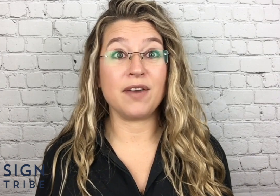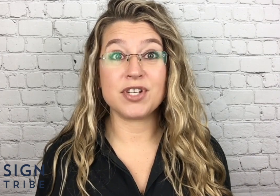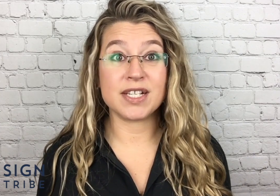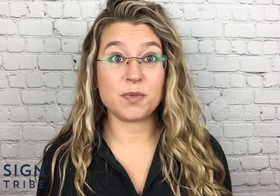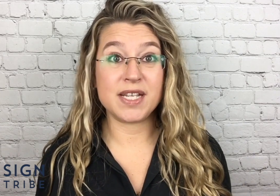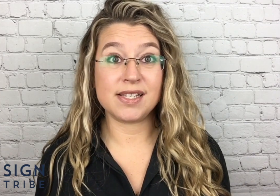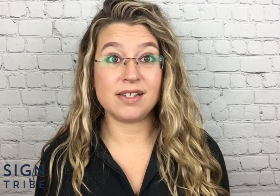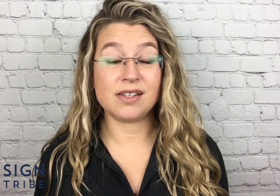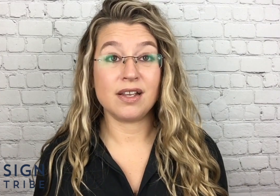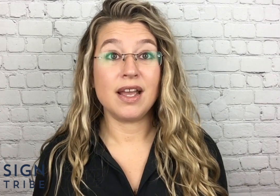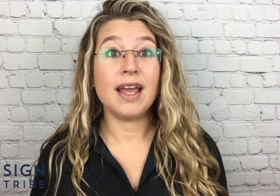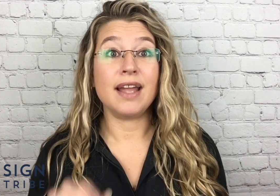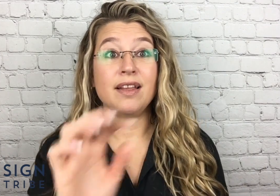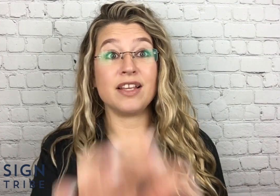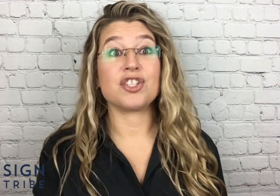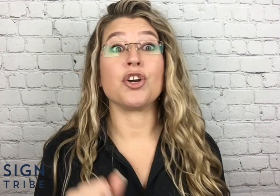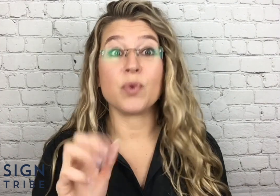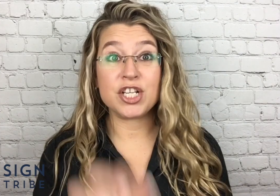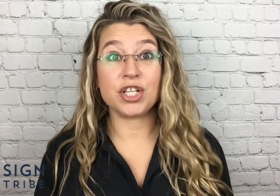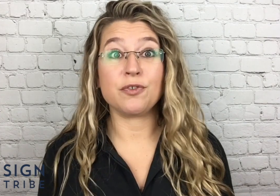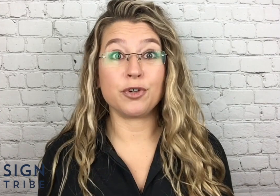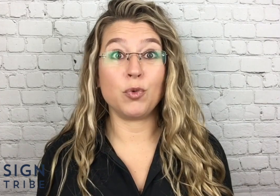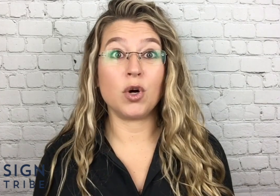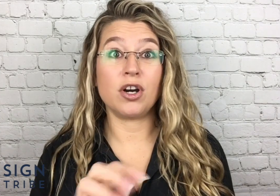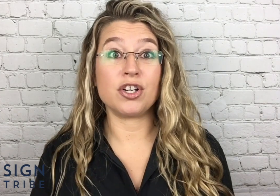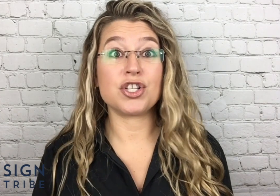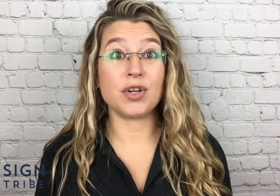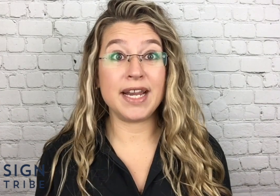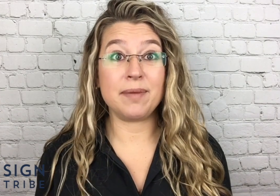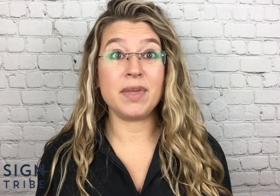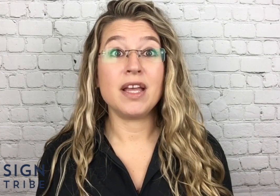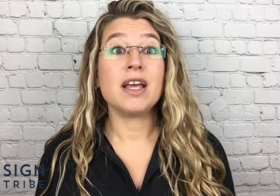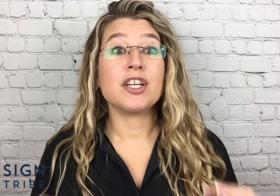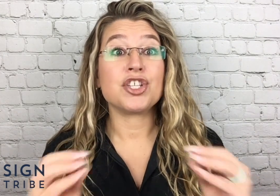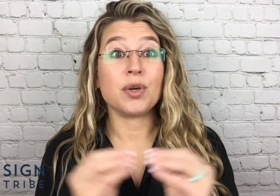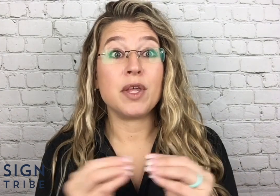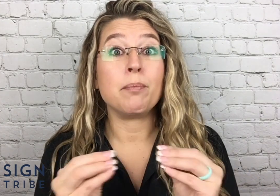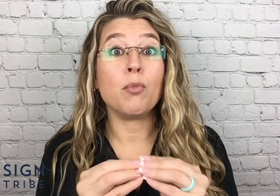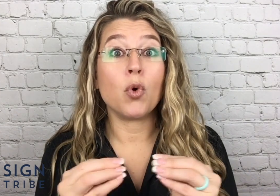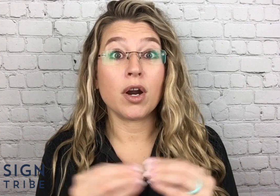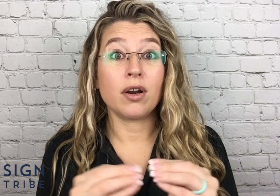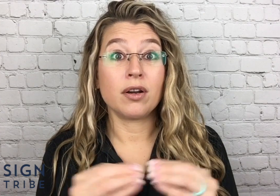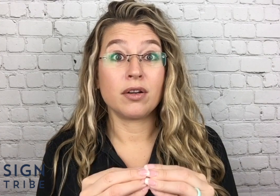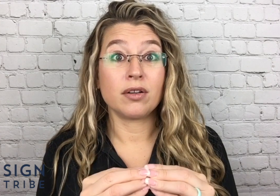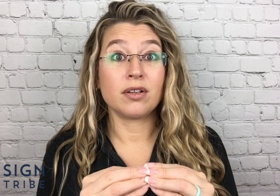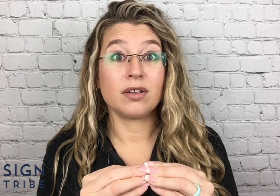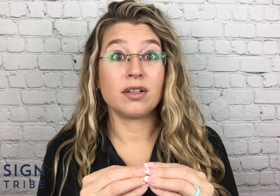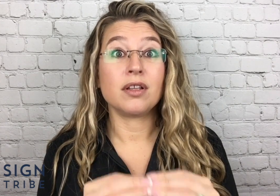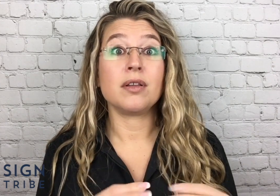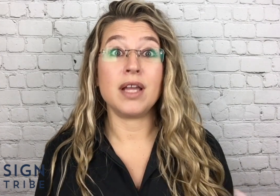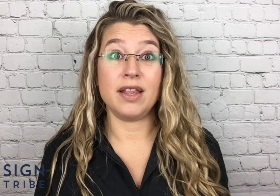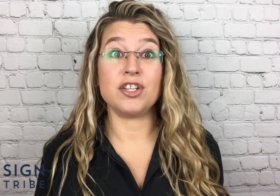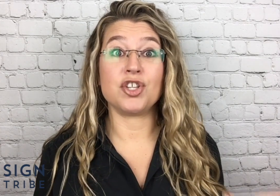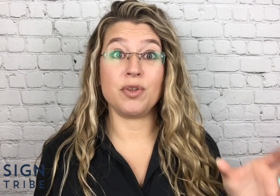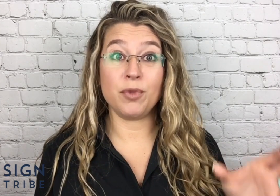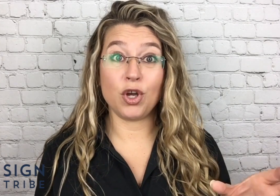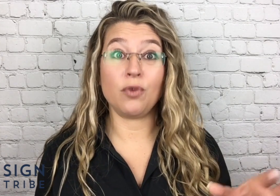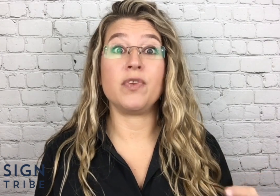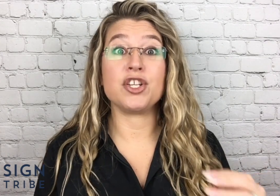6 pieces. And then they start reaching for more or scream, show them more. And then show them the goldfish,